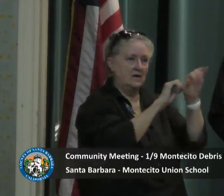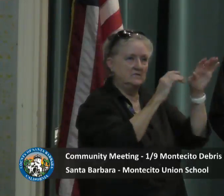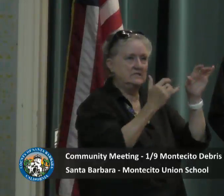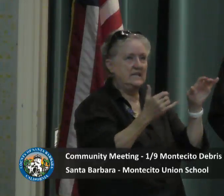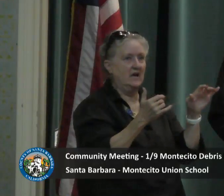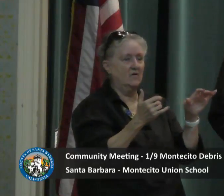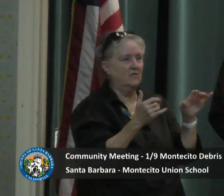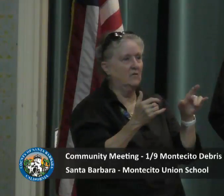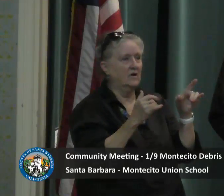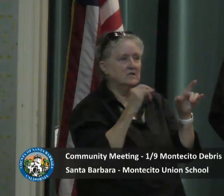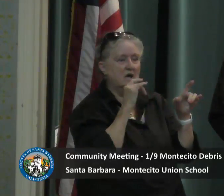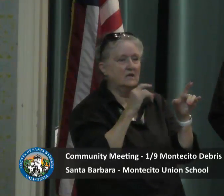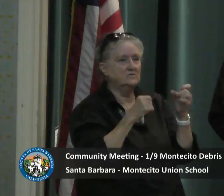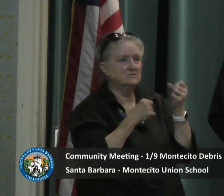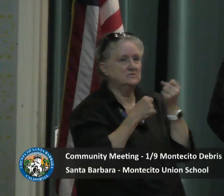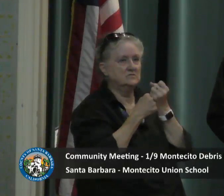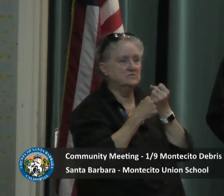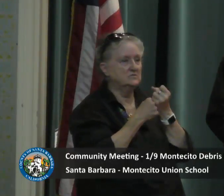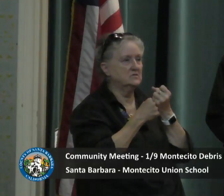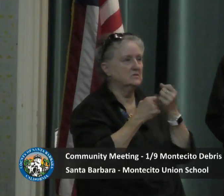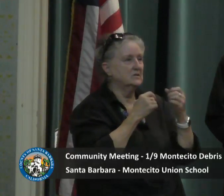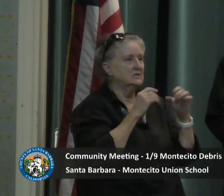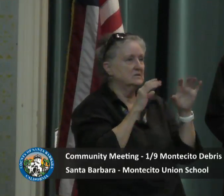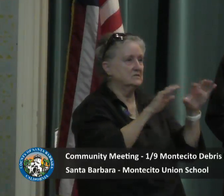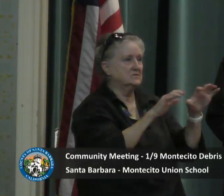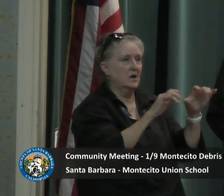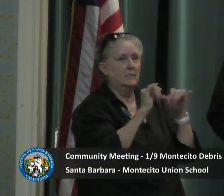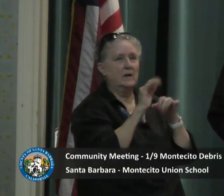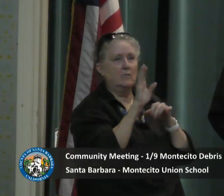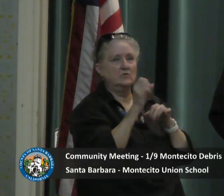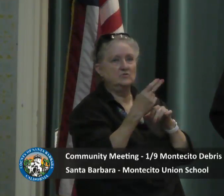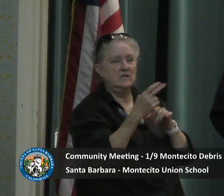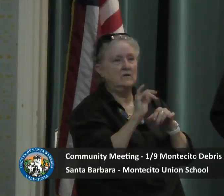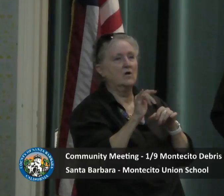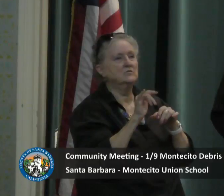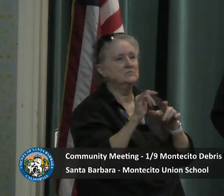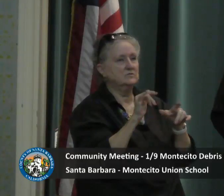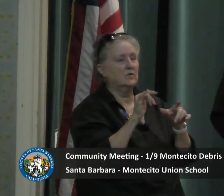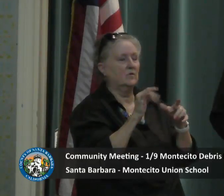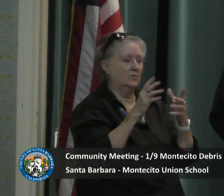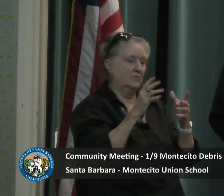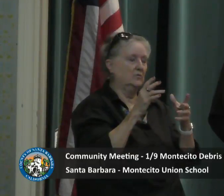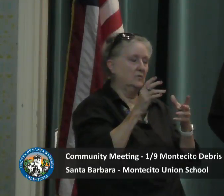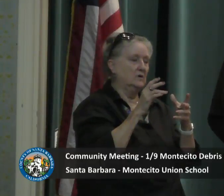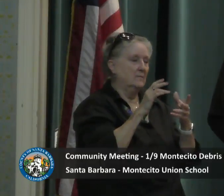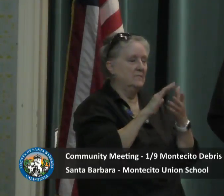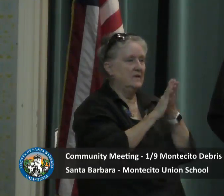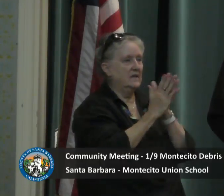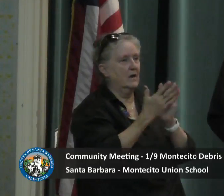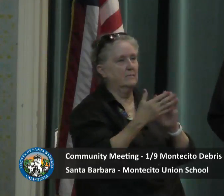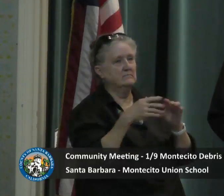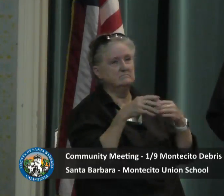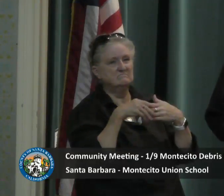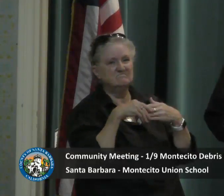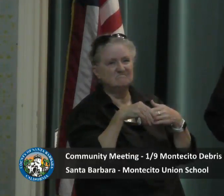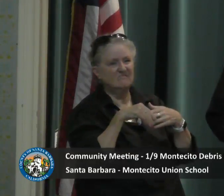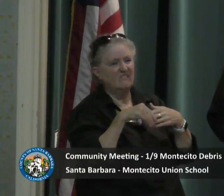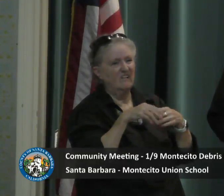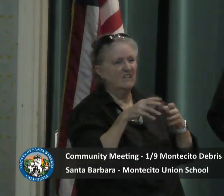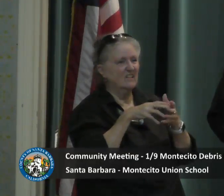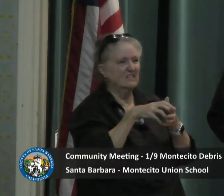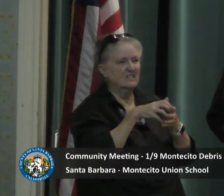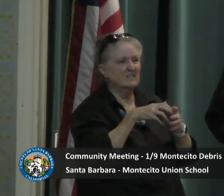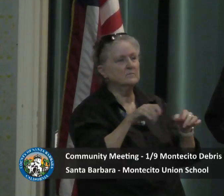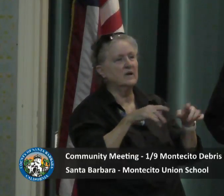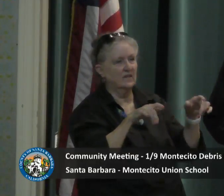now no longer held up by brush and have also been loosened up by the 1/9 Debris Flow event. So it's not possible to